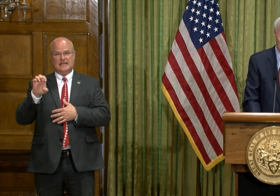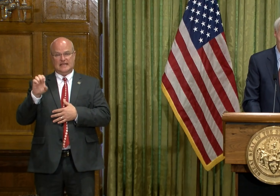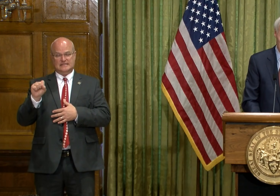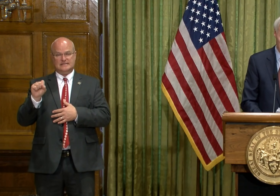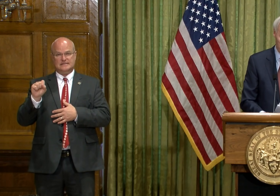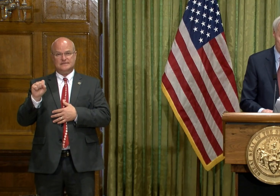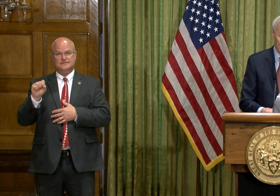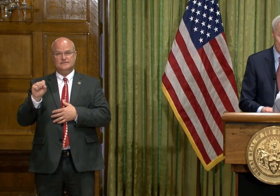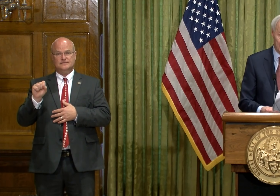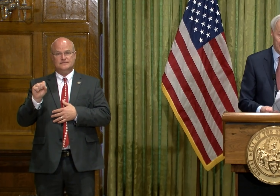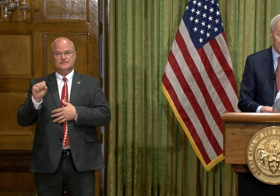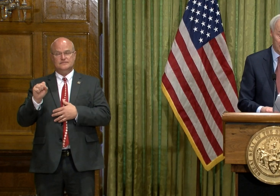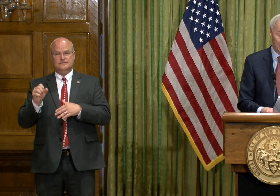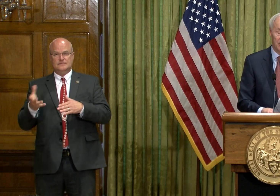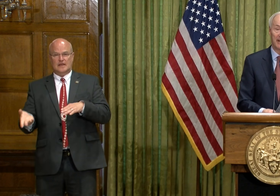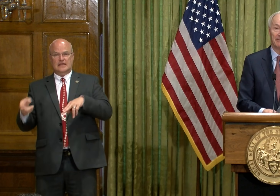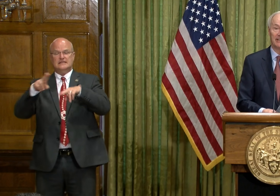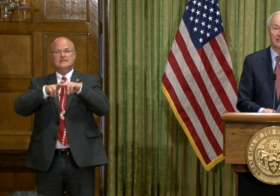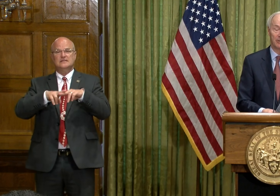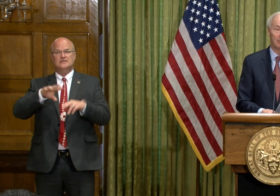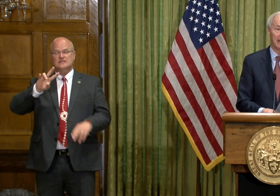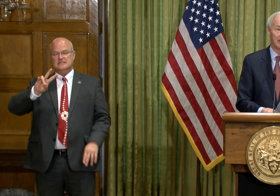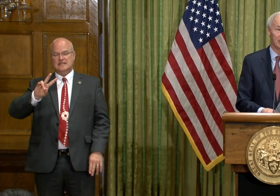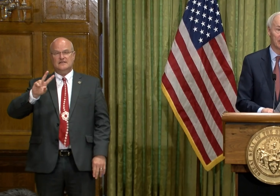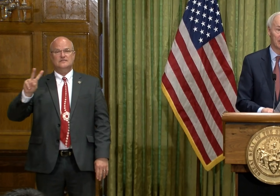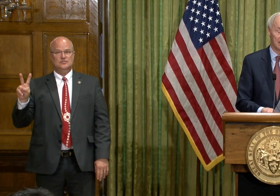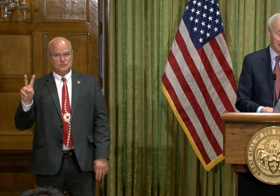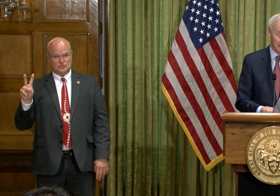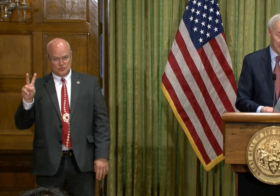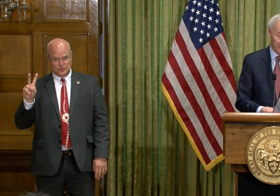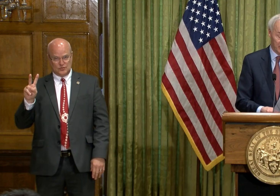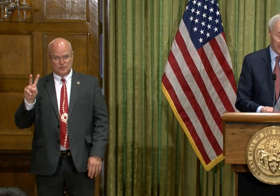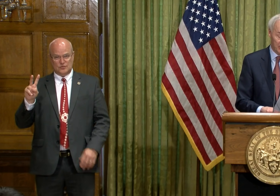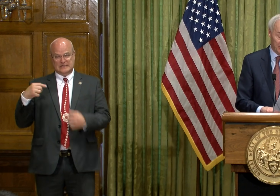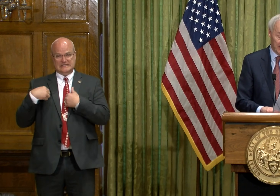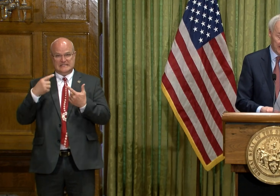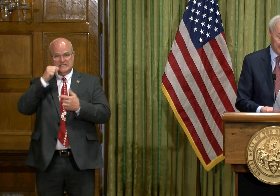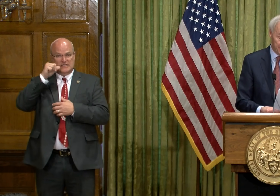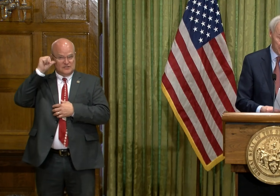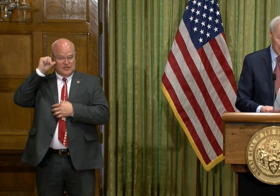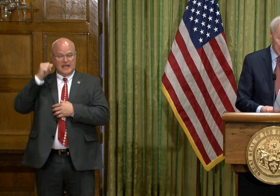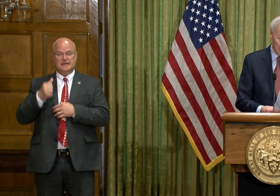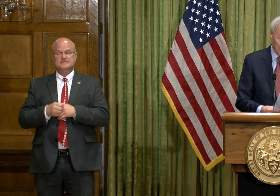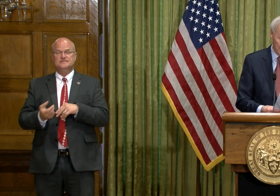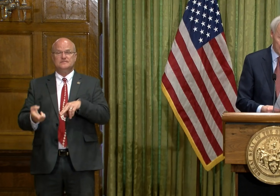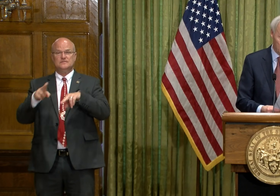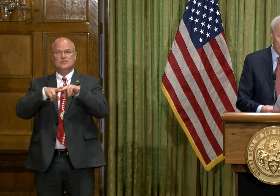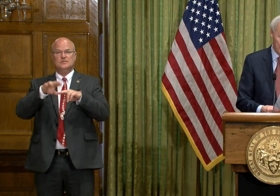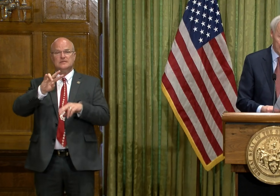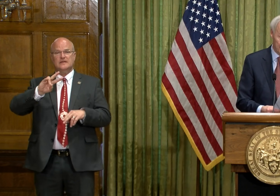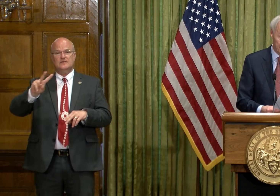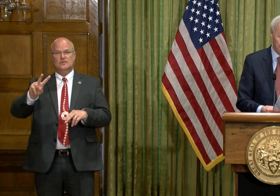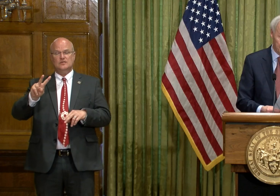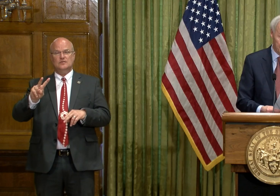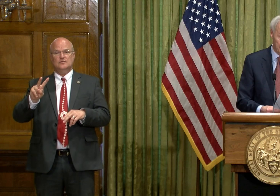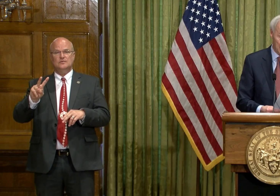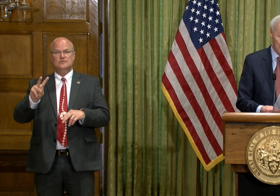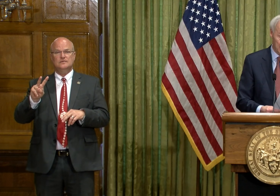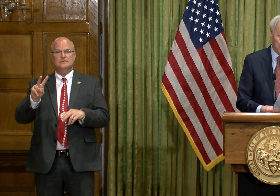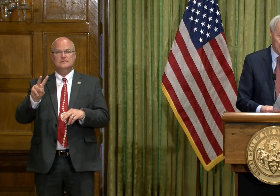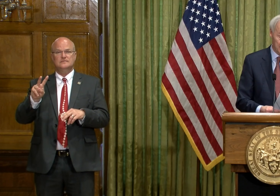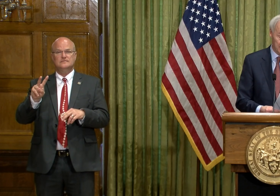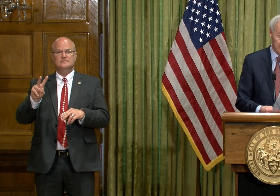cases. We had an additional 72 cases since yesterday, and we have